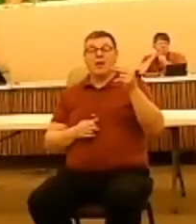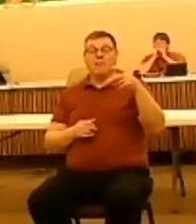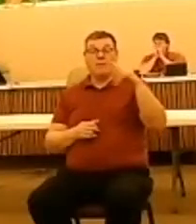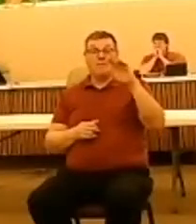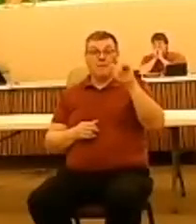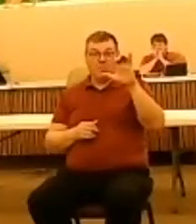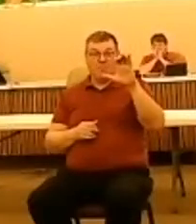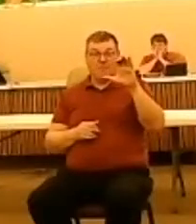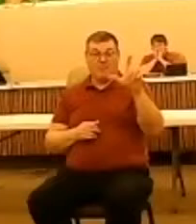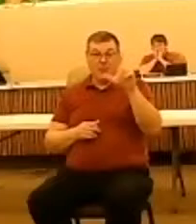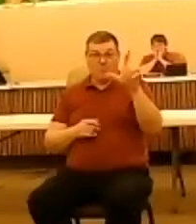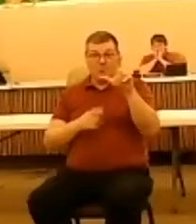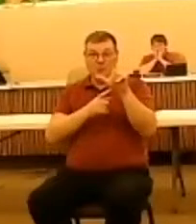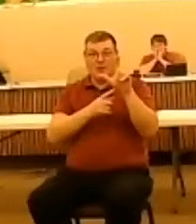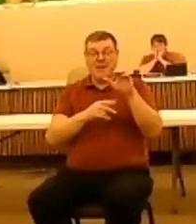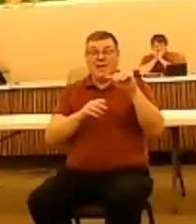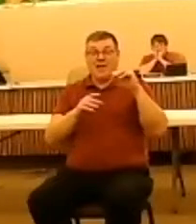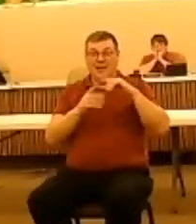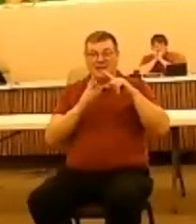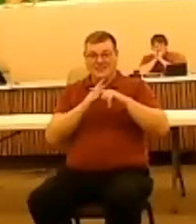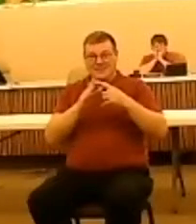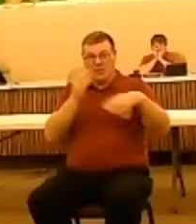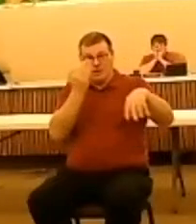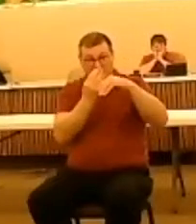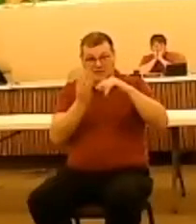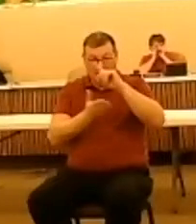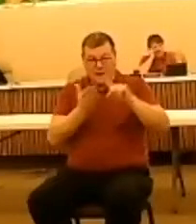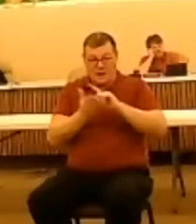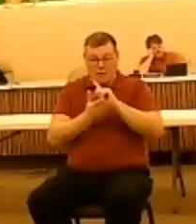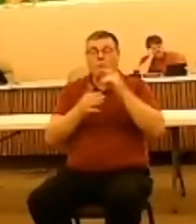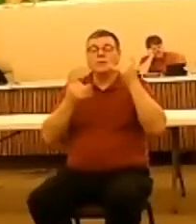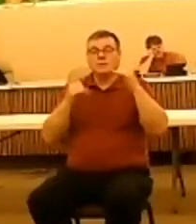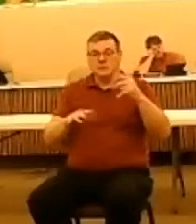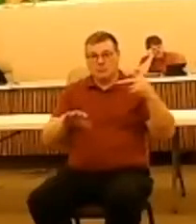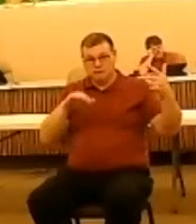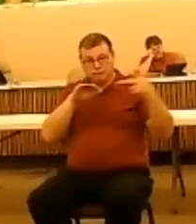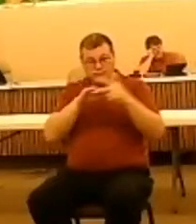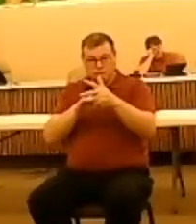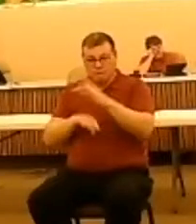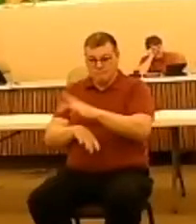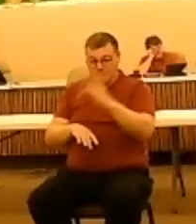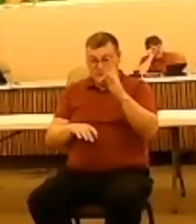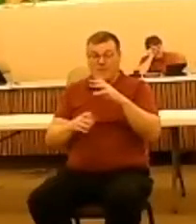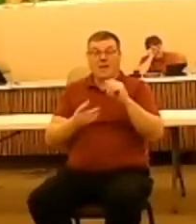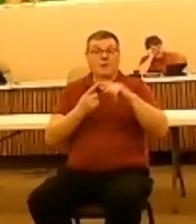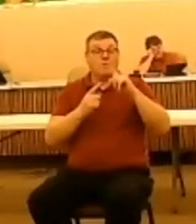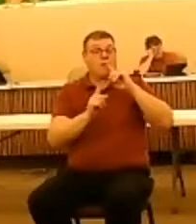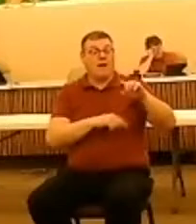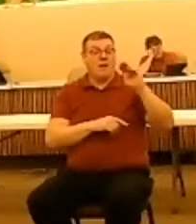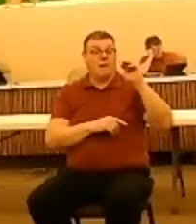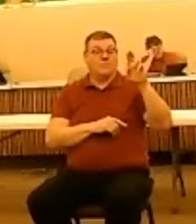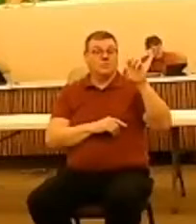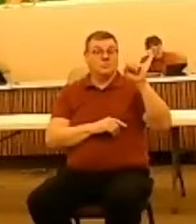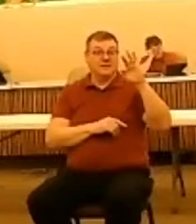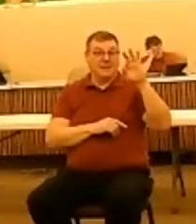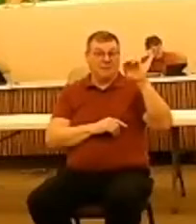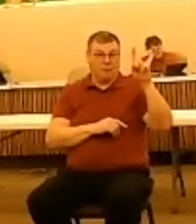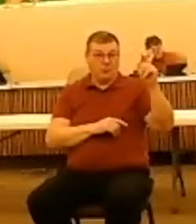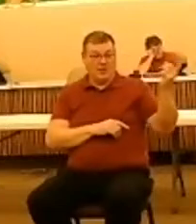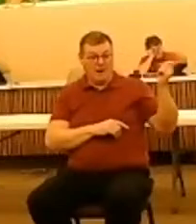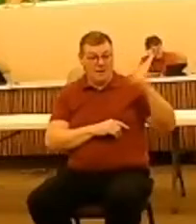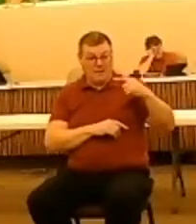March 15th, they did start extended hours. They're still doing curbside pickup. And in answer to Mr. Stafford's question that he asked